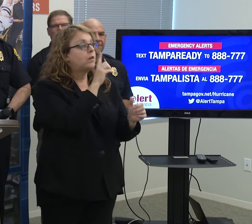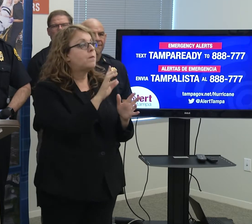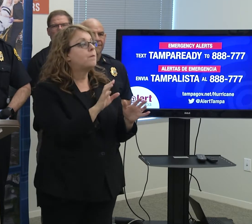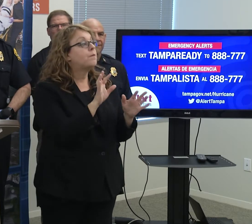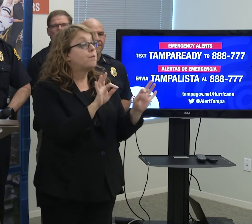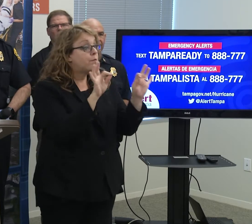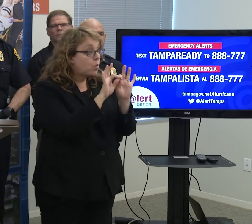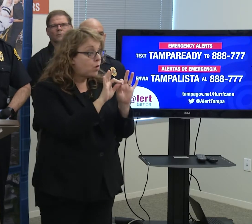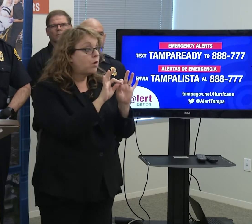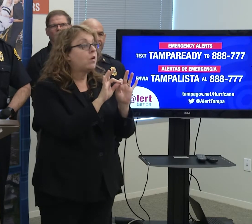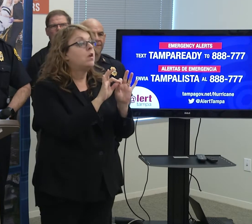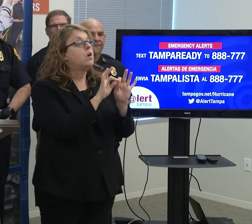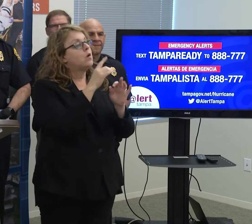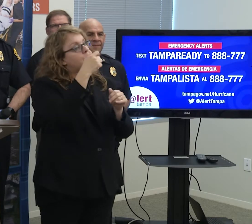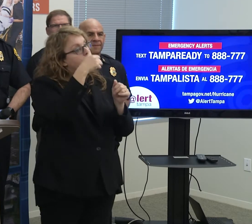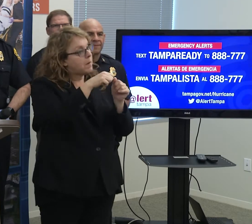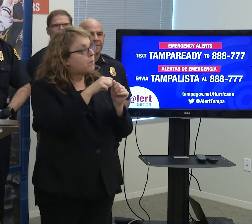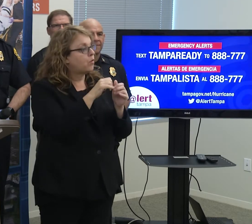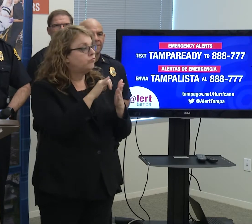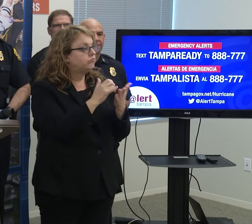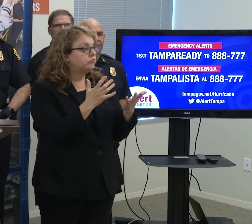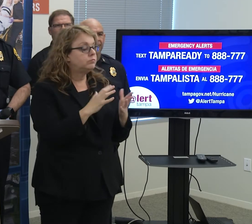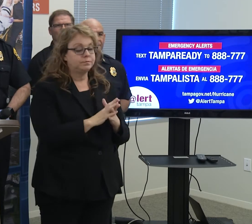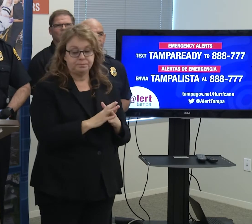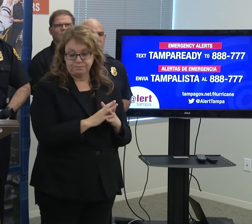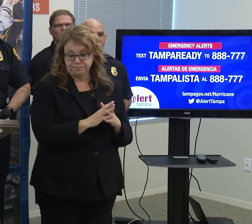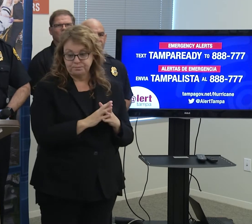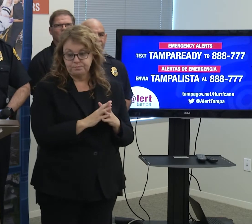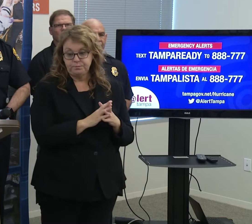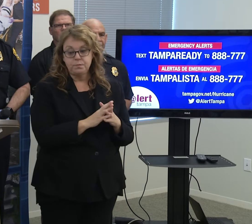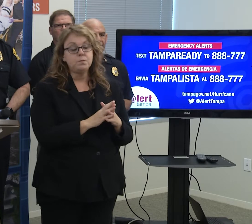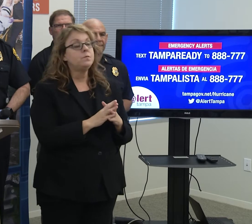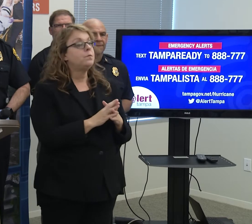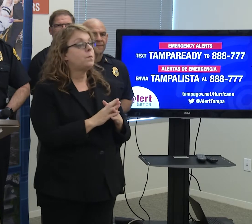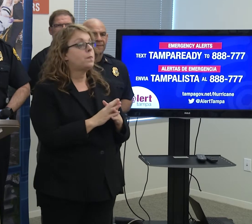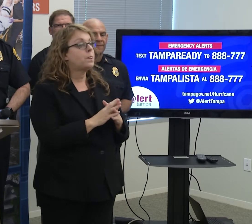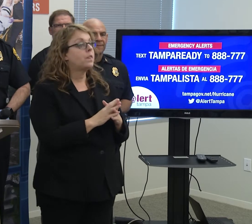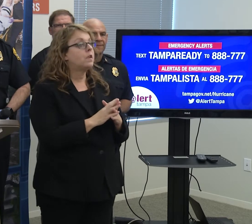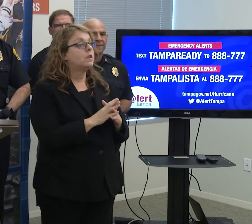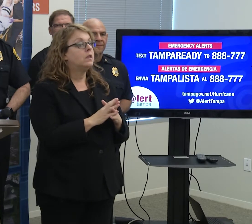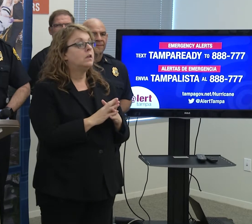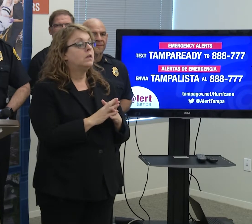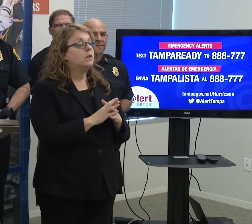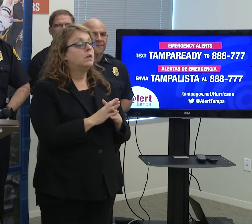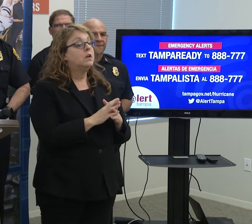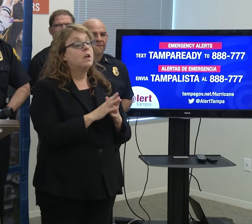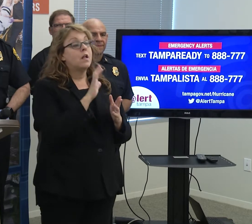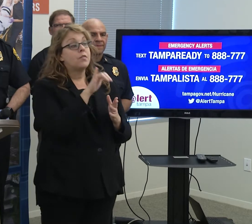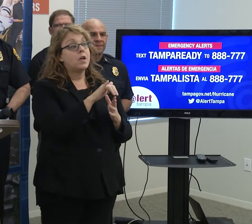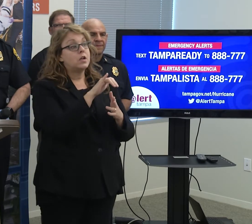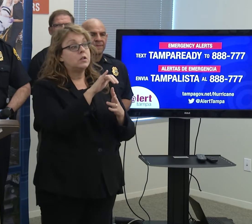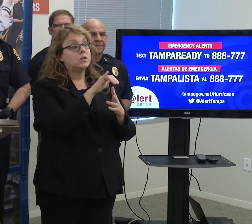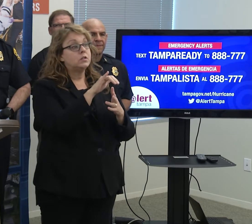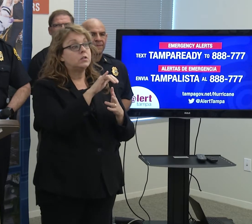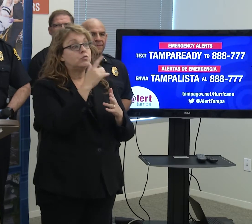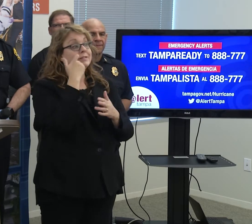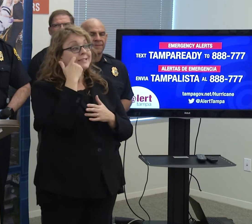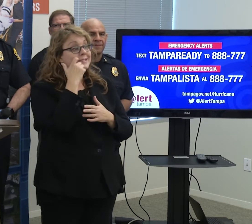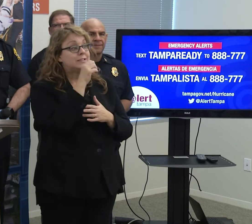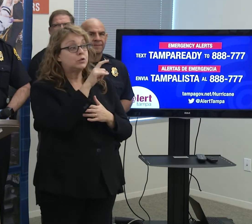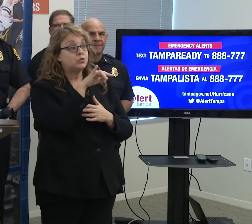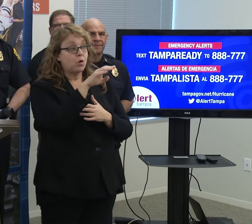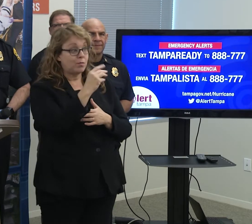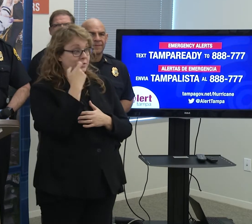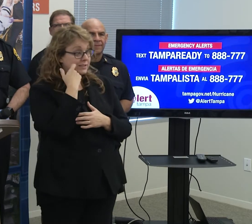very important to be mindful of those. With that said, what storms have recently told